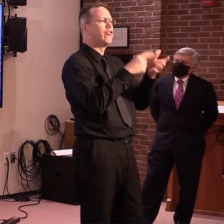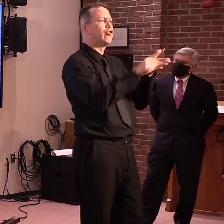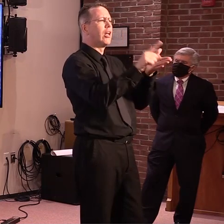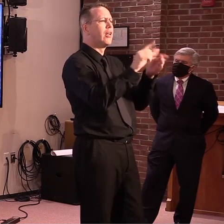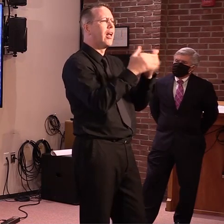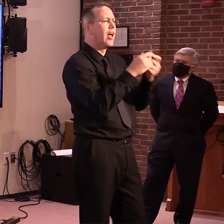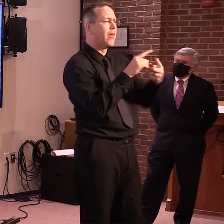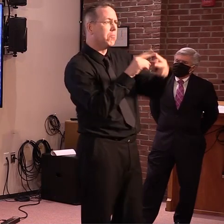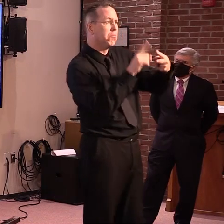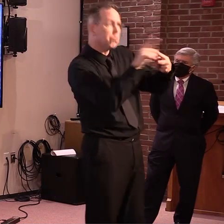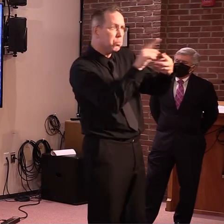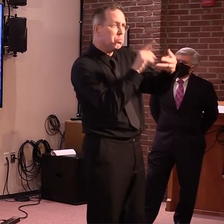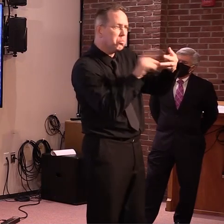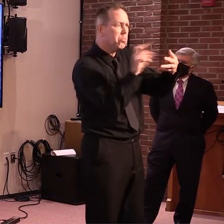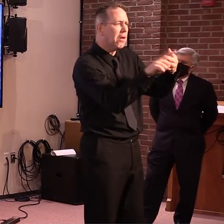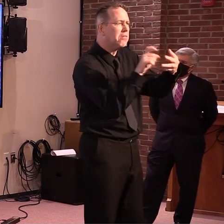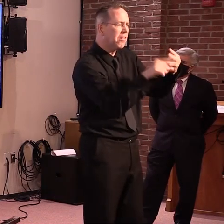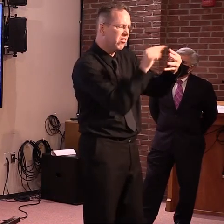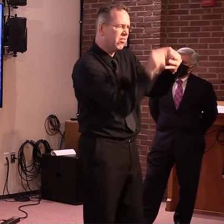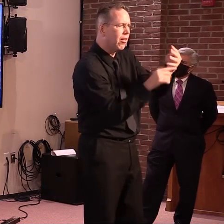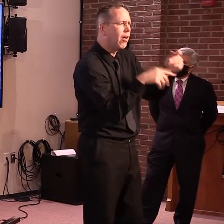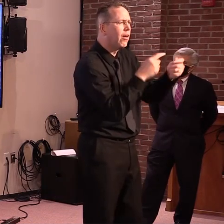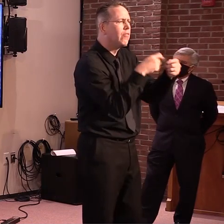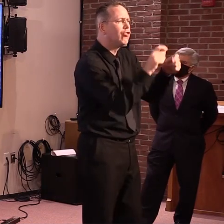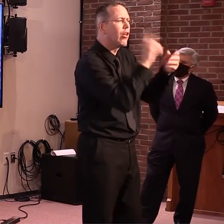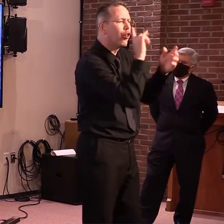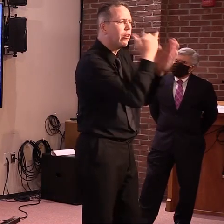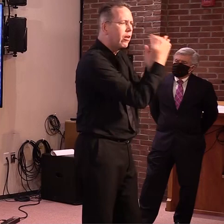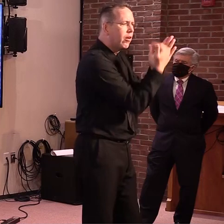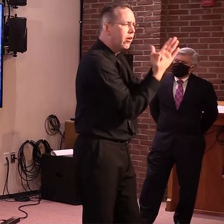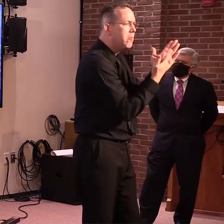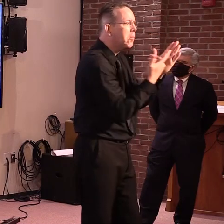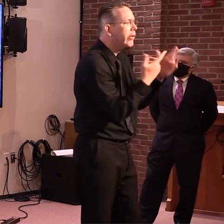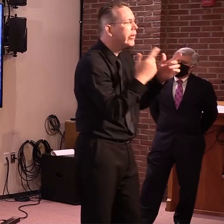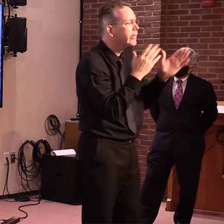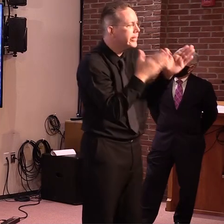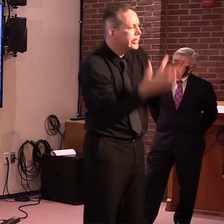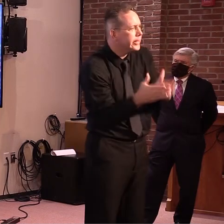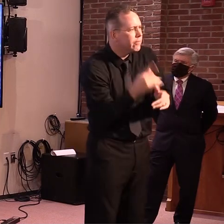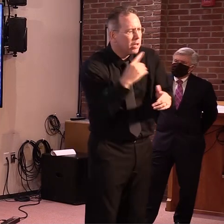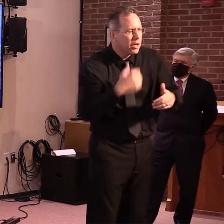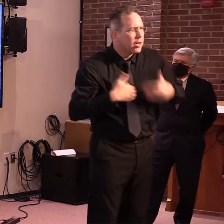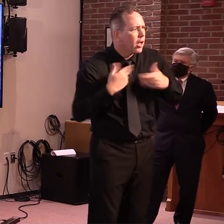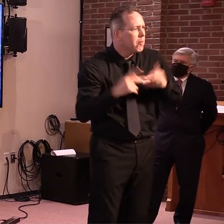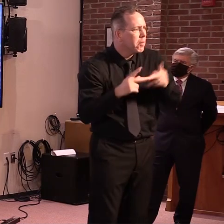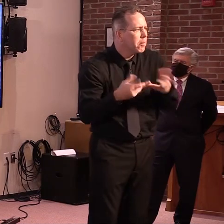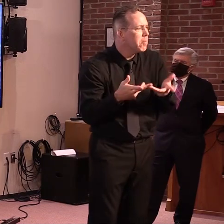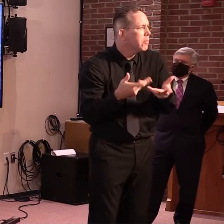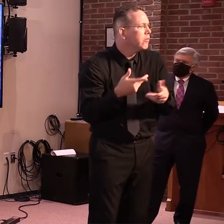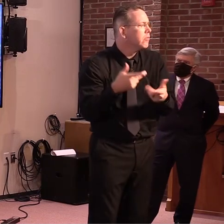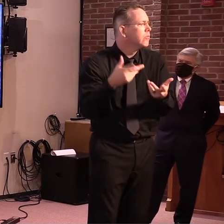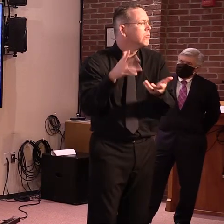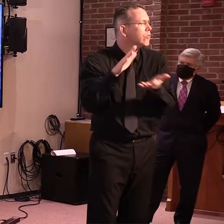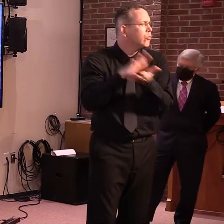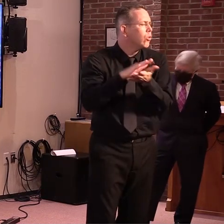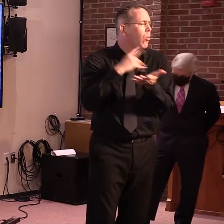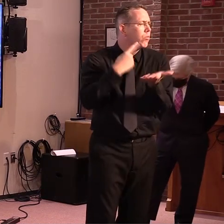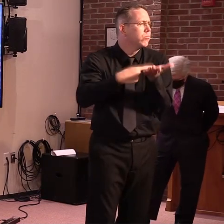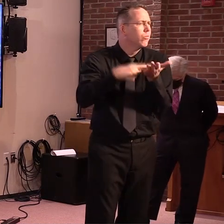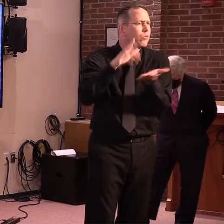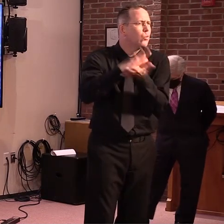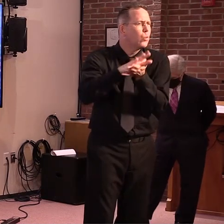issues that you describe, I would expect, would emerge through some dialogue with local school officials, and then that would probably cause us, if they needed